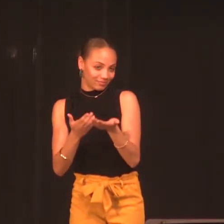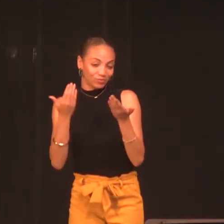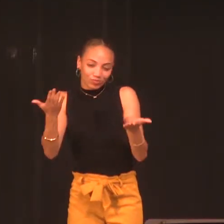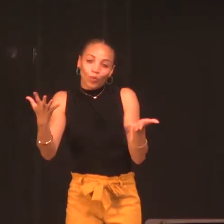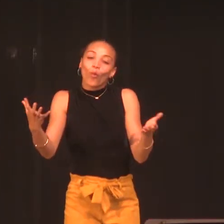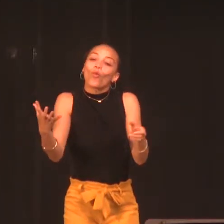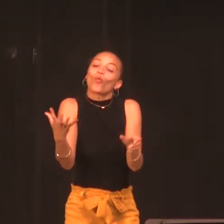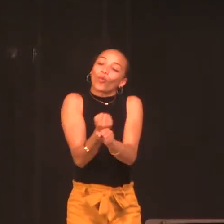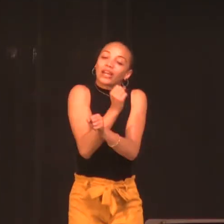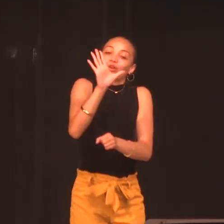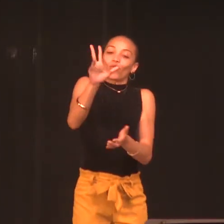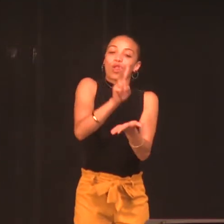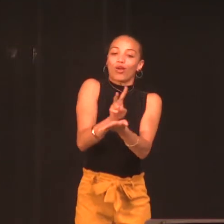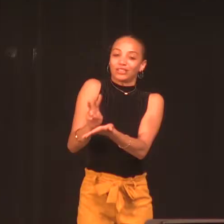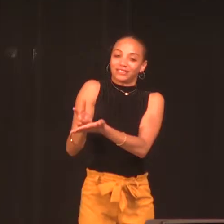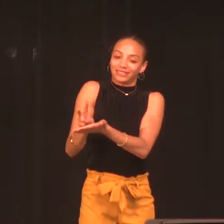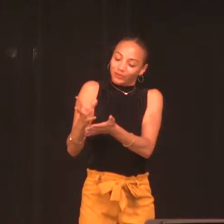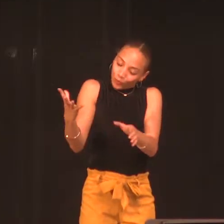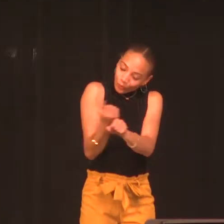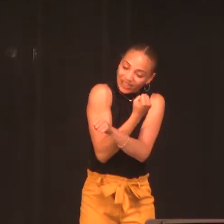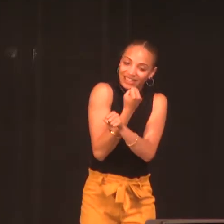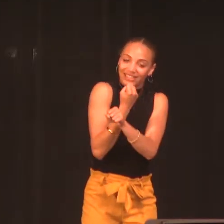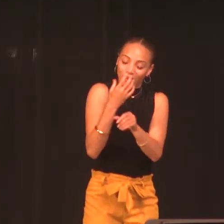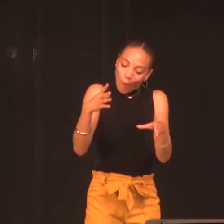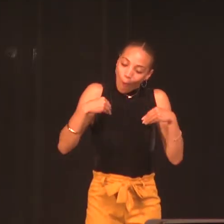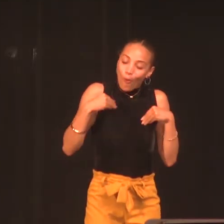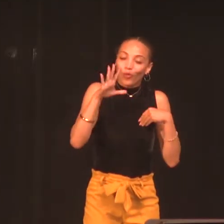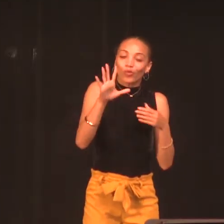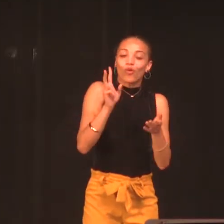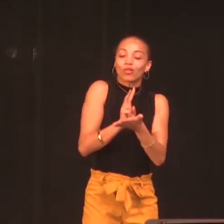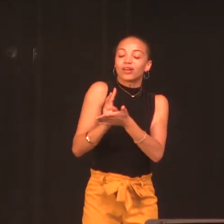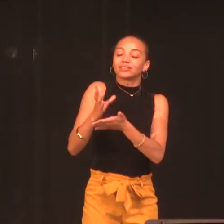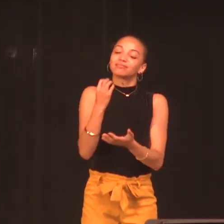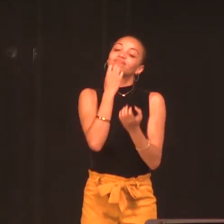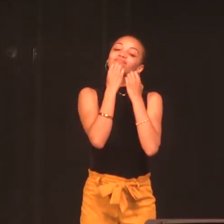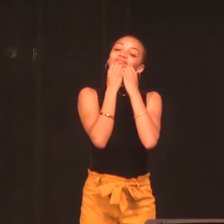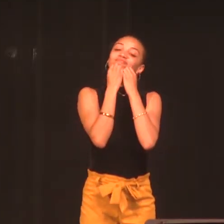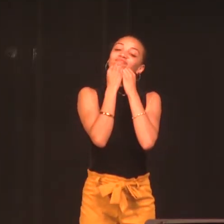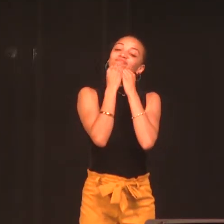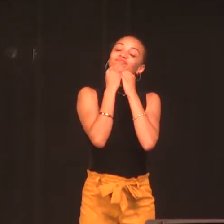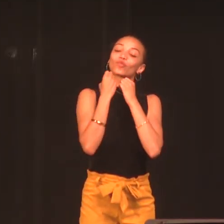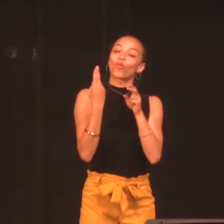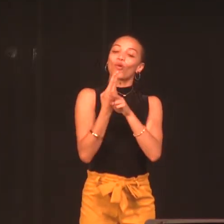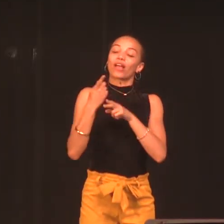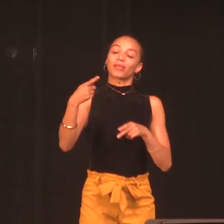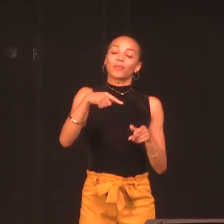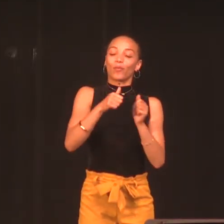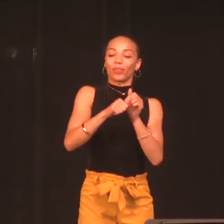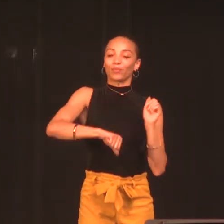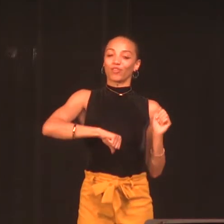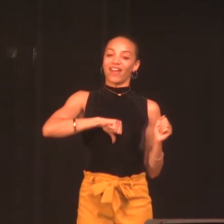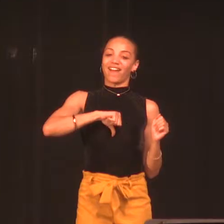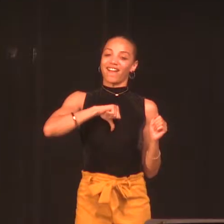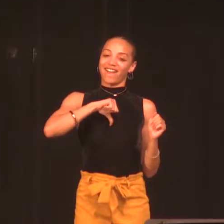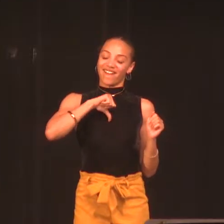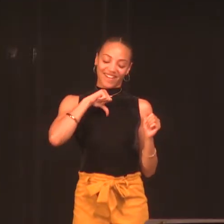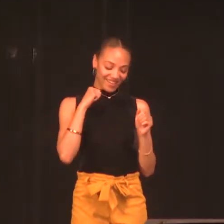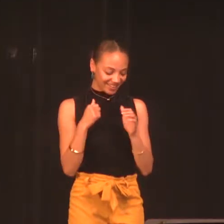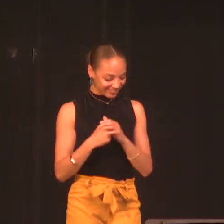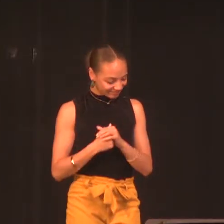You do win some and you lose some, but there are wins within your losses. Own those losses and value the lessons that they teach